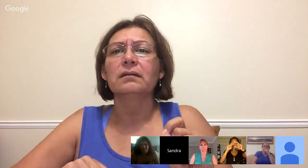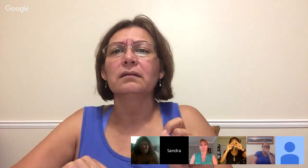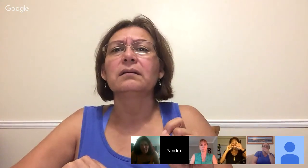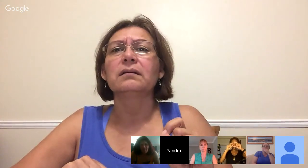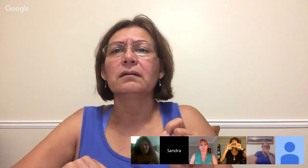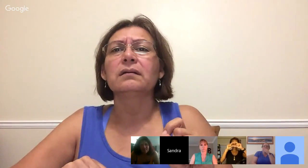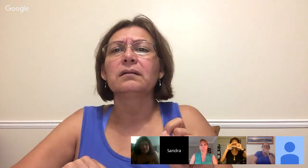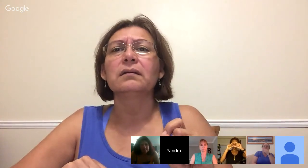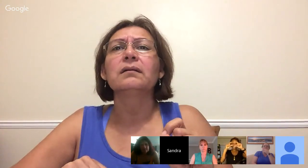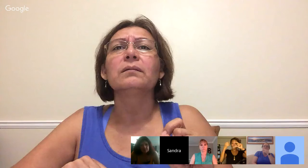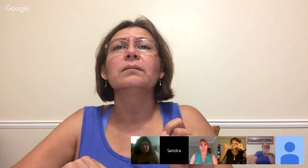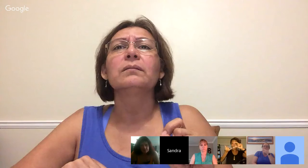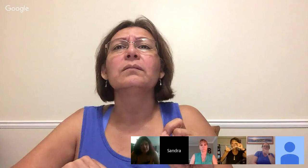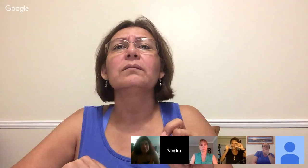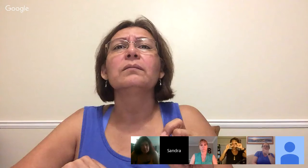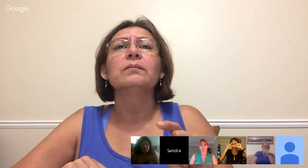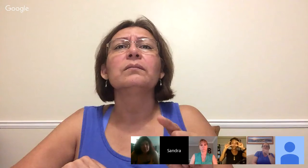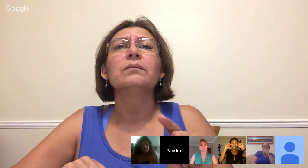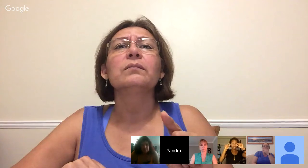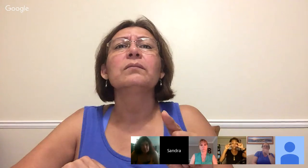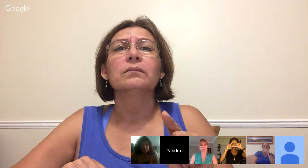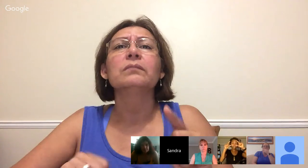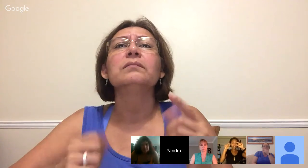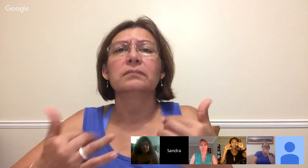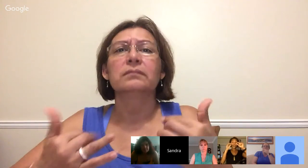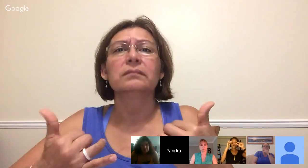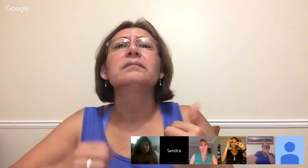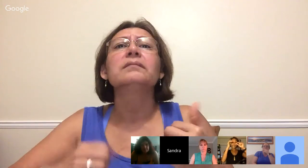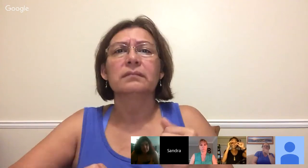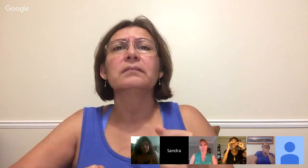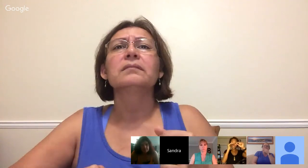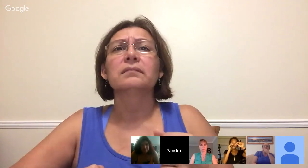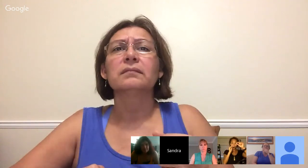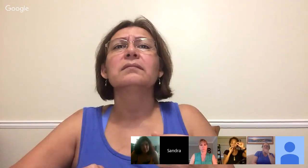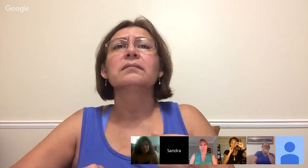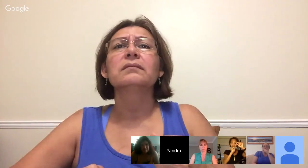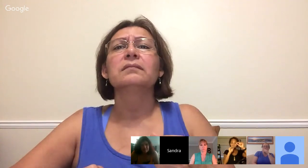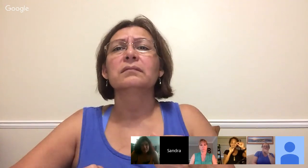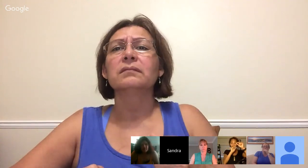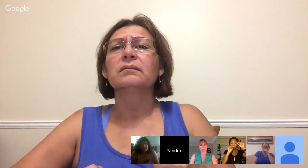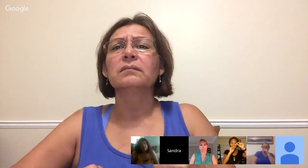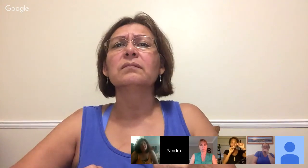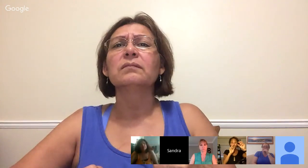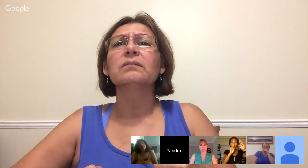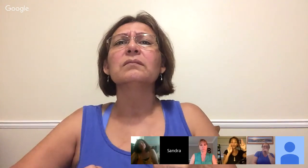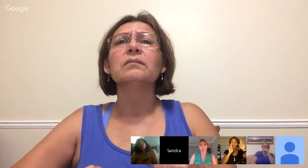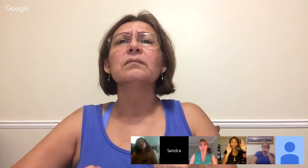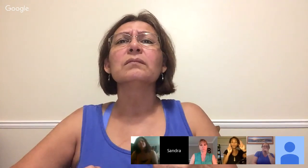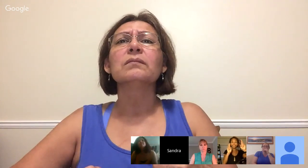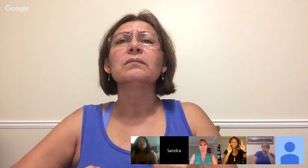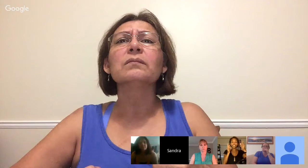you on today's box, right on the very bottom, it says prep